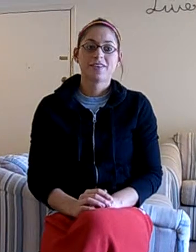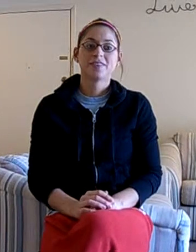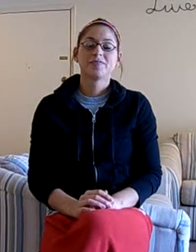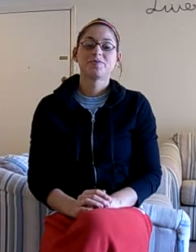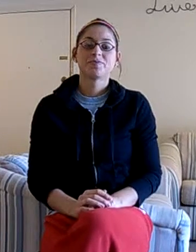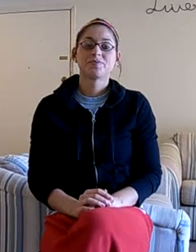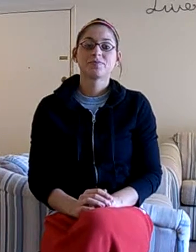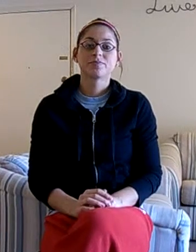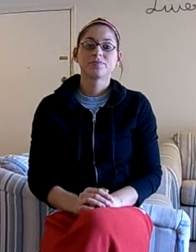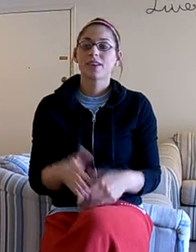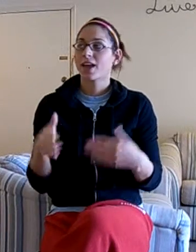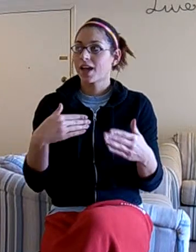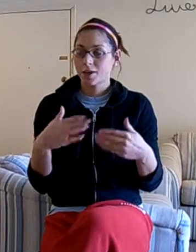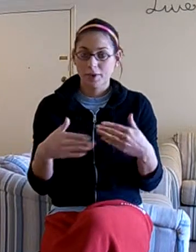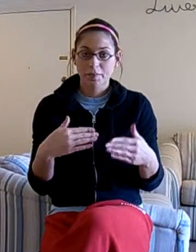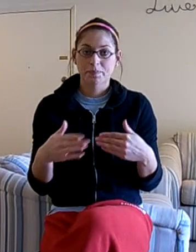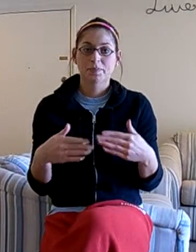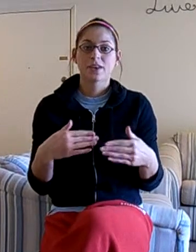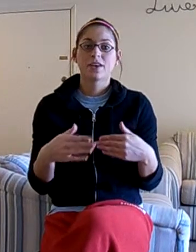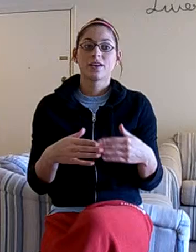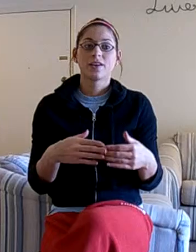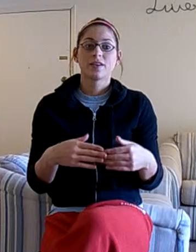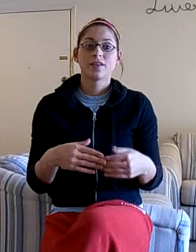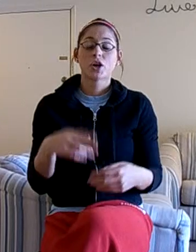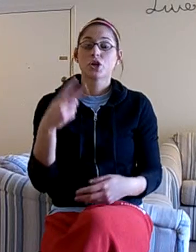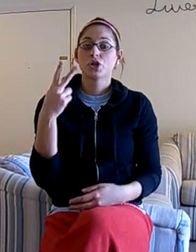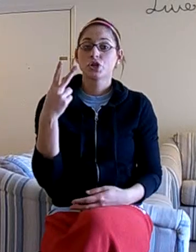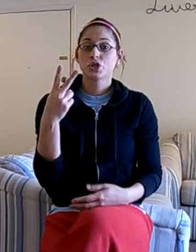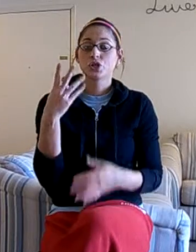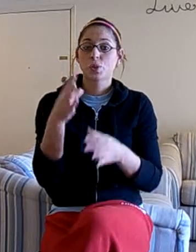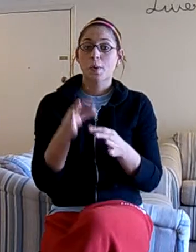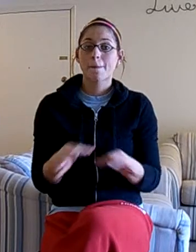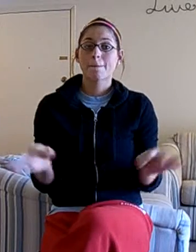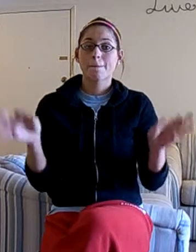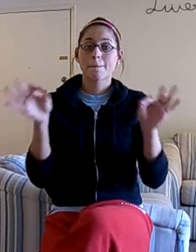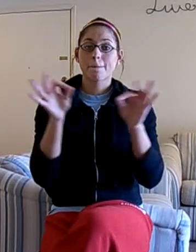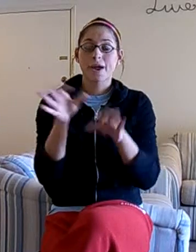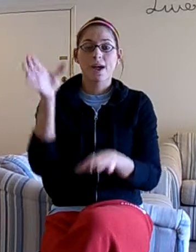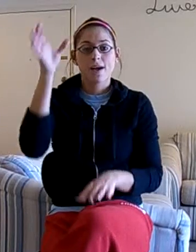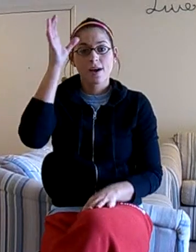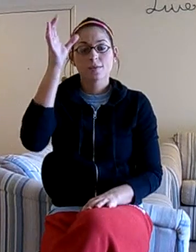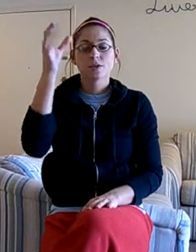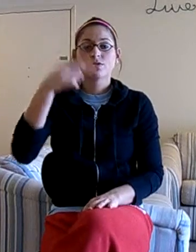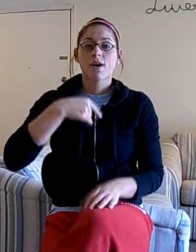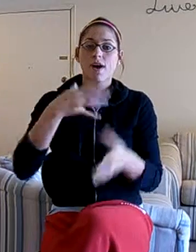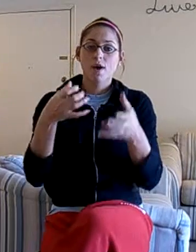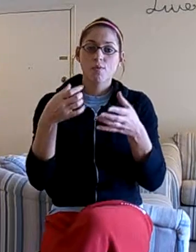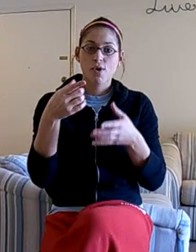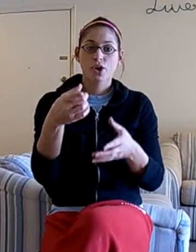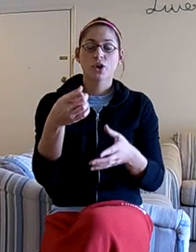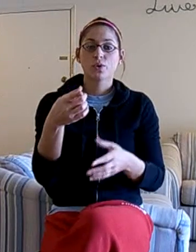it. Anyway, there's two main concepts that I want you guys to be able to